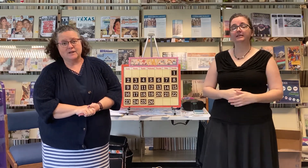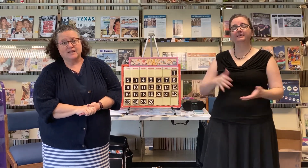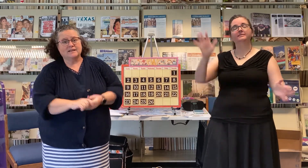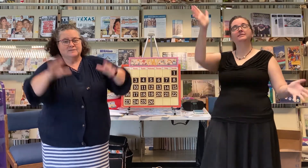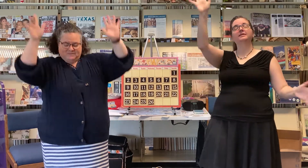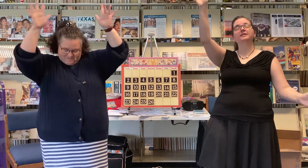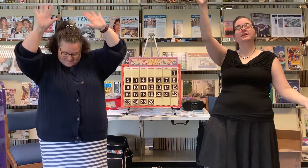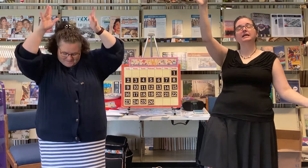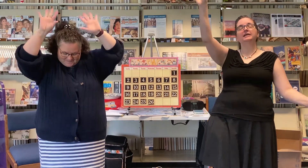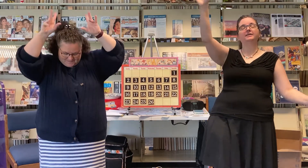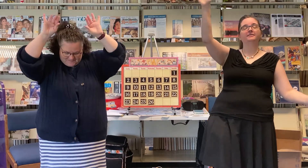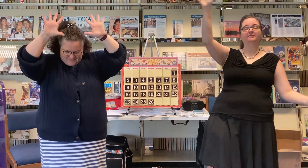ring.